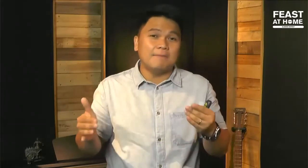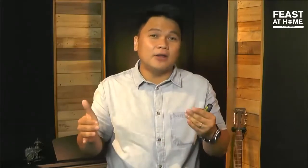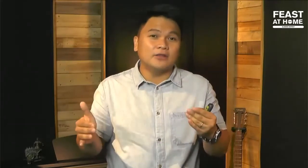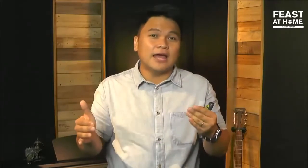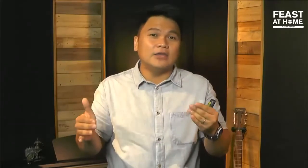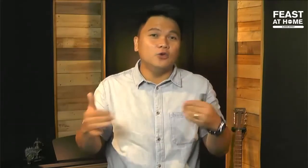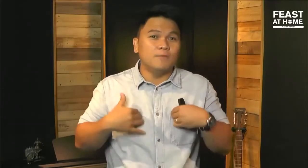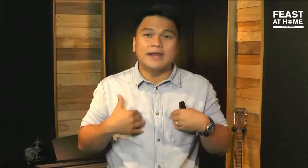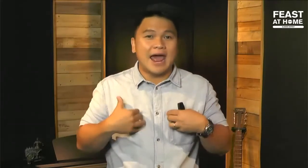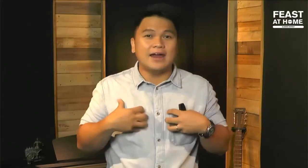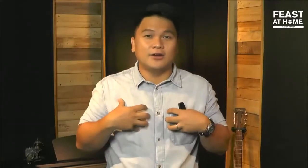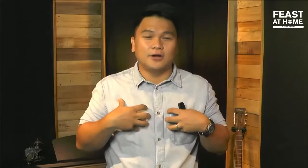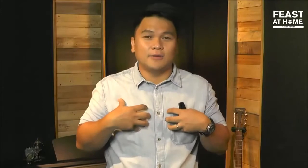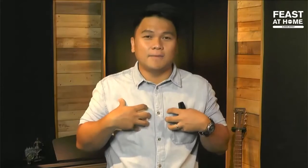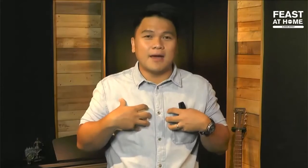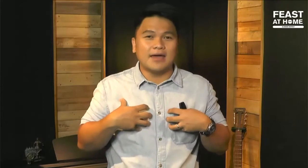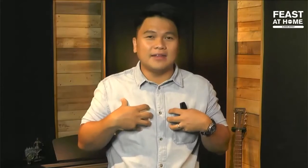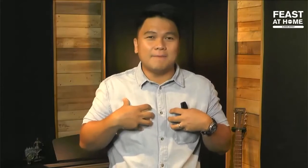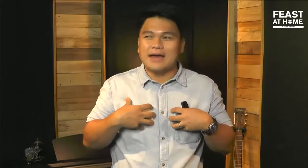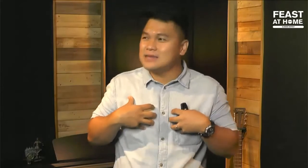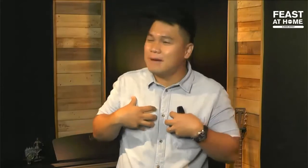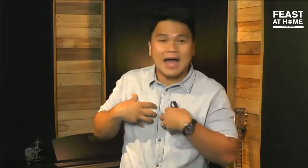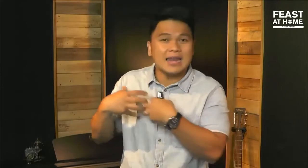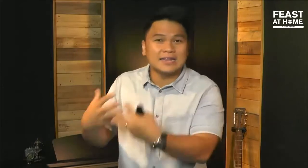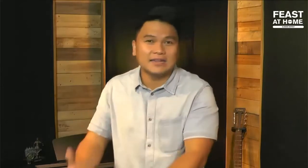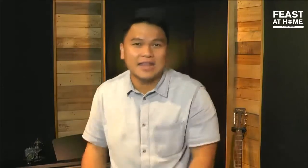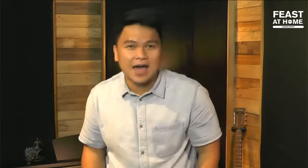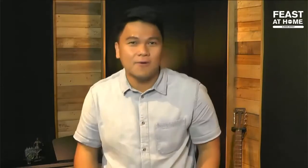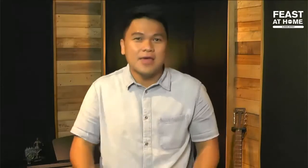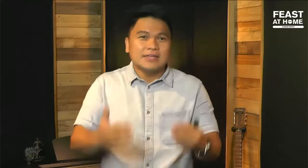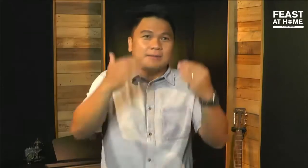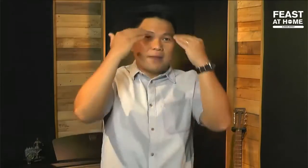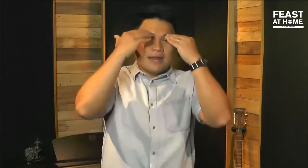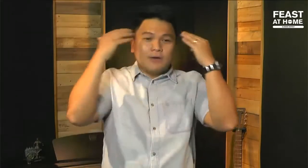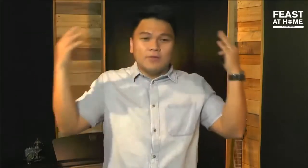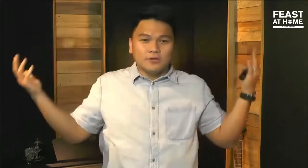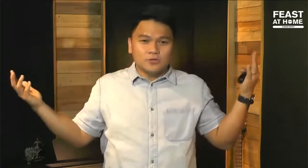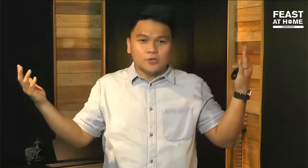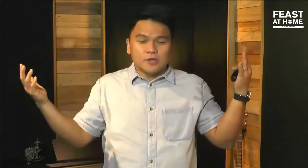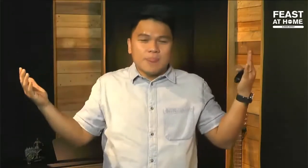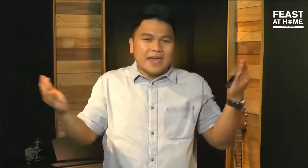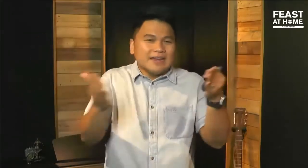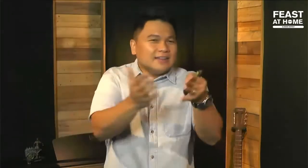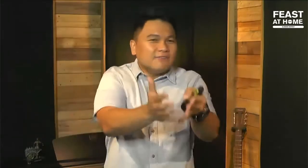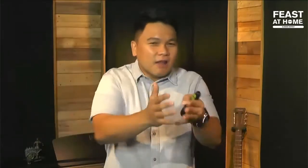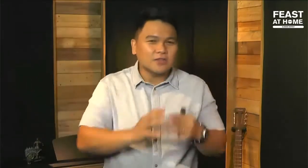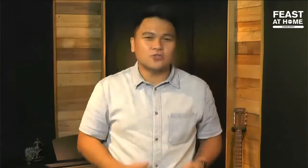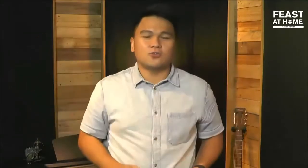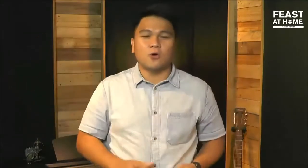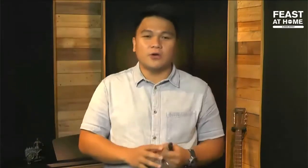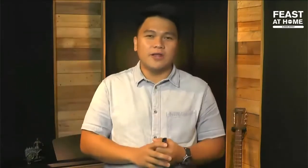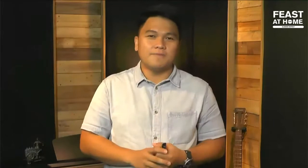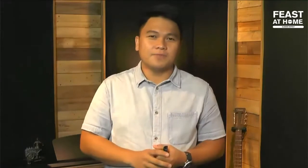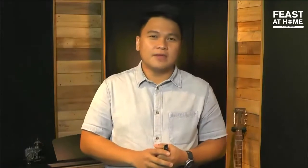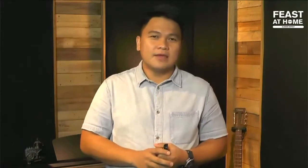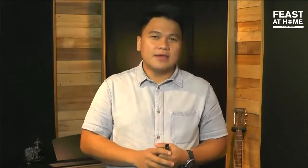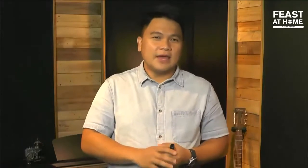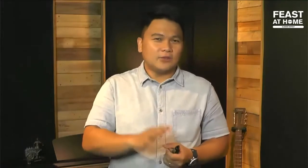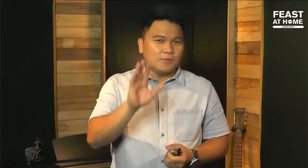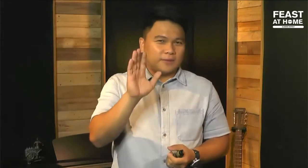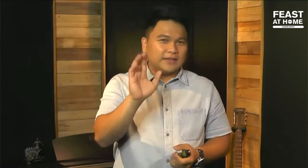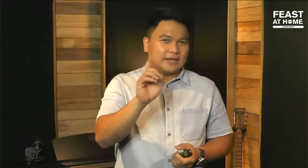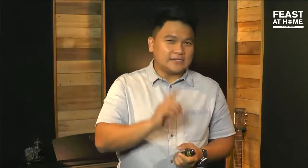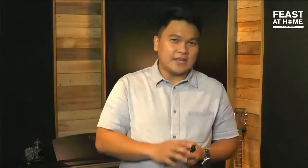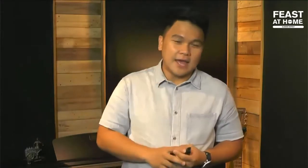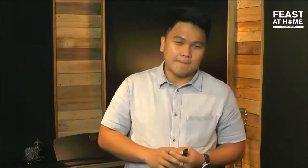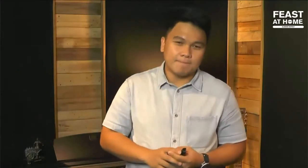natin about human anger. Bakit? Iba kasi magalit ang tao sa pananaw ng Diyos. And in the flood story,